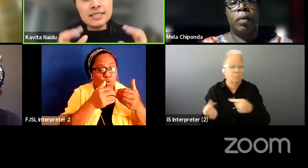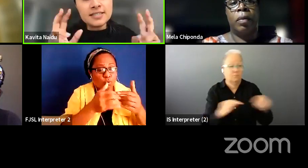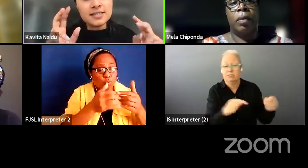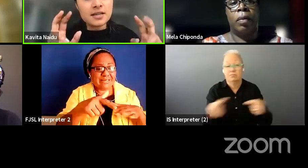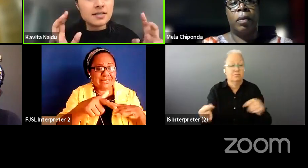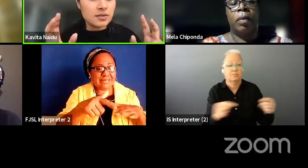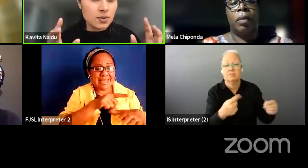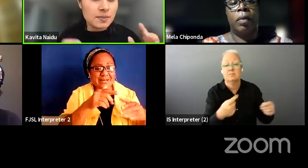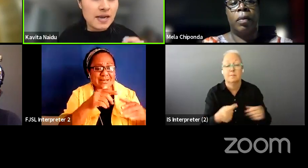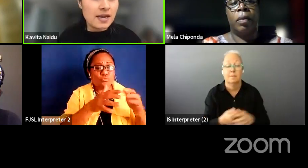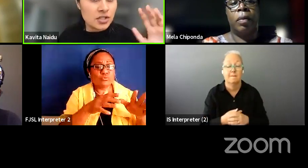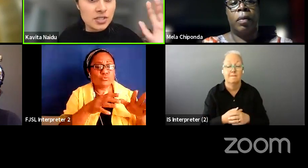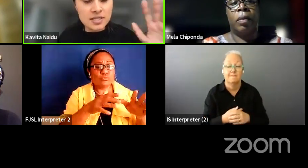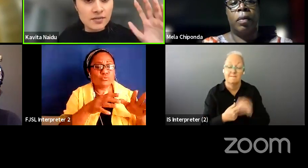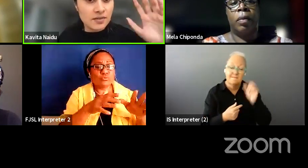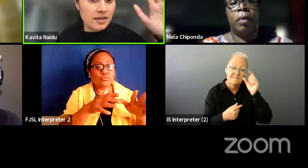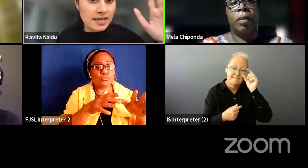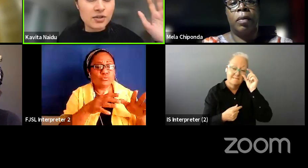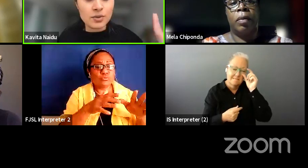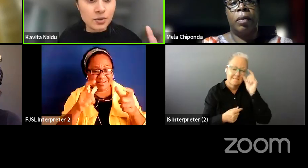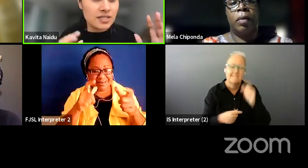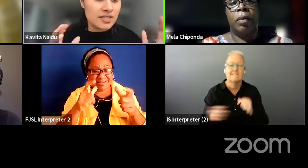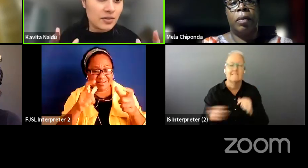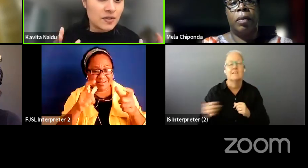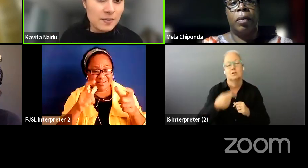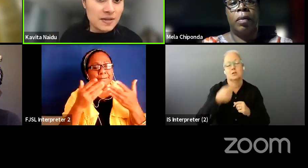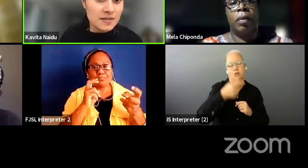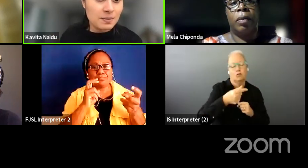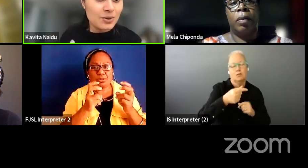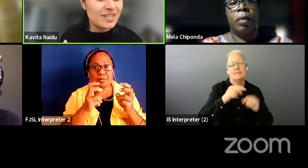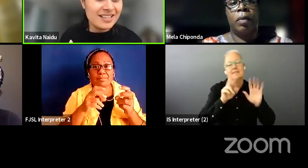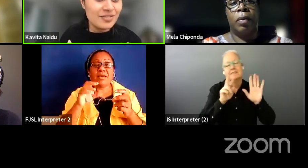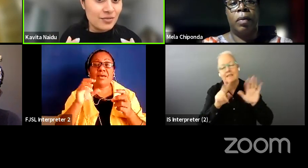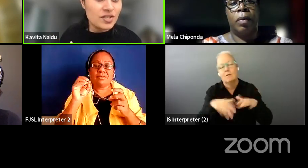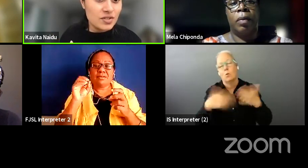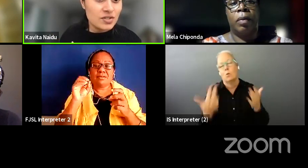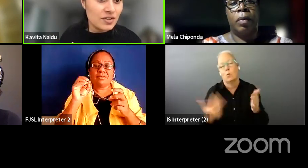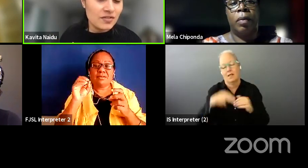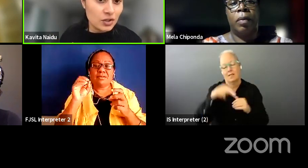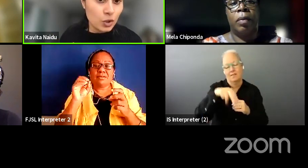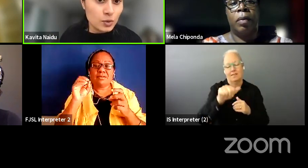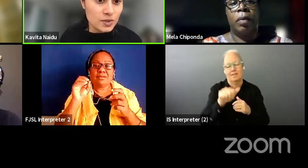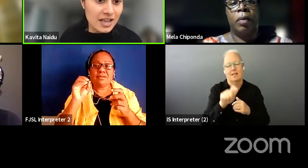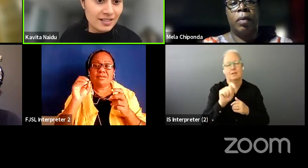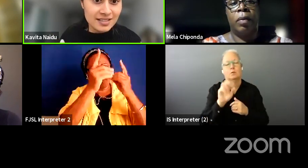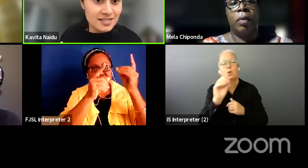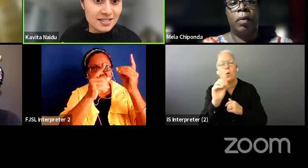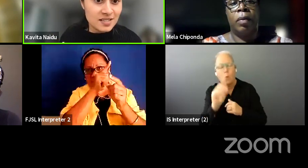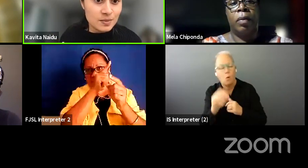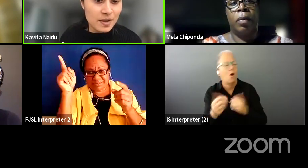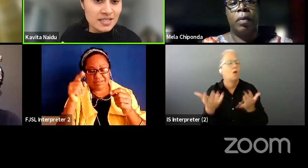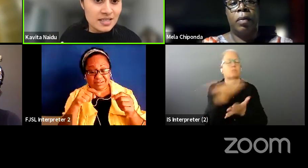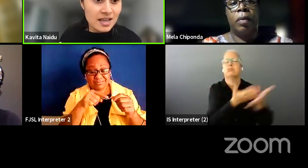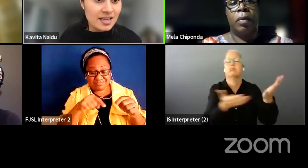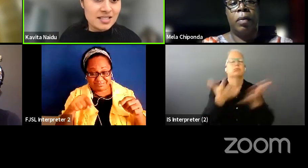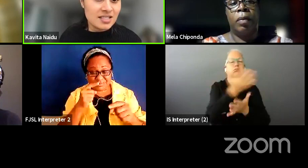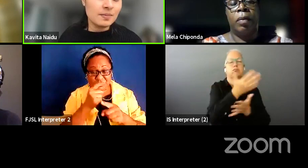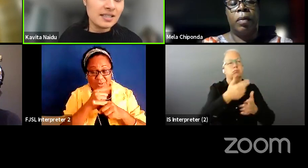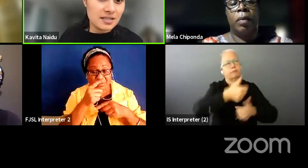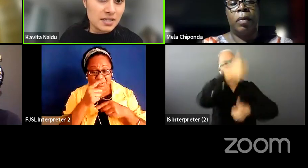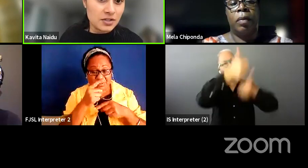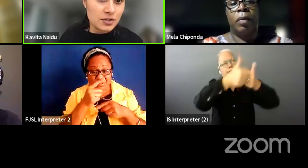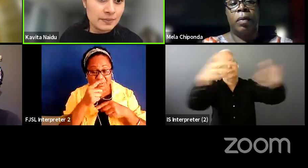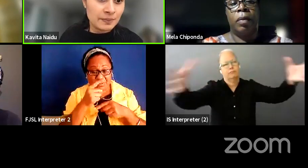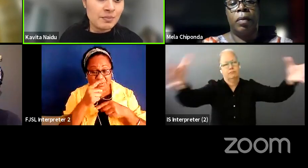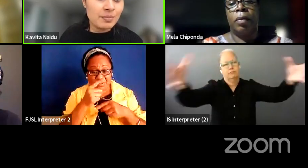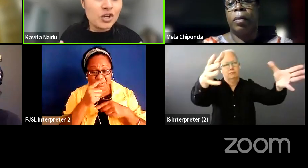these are only discussed and talked about at G7 and NATO and all these other summits, but really the voices of even the global South leaders in this space is